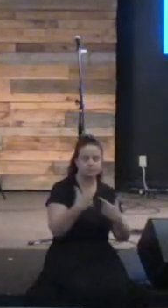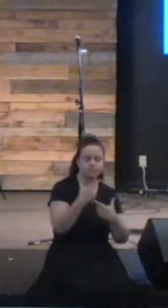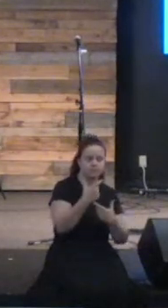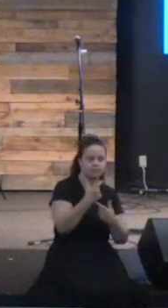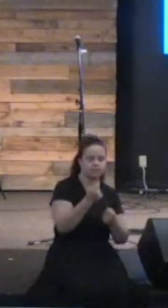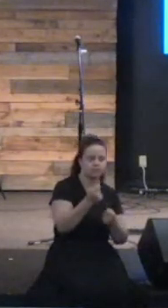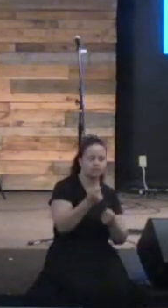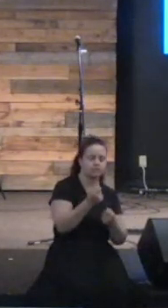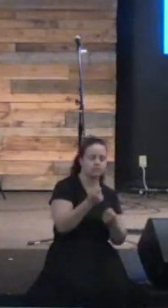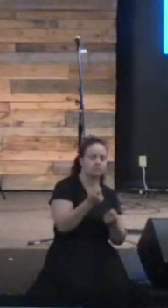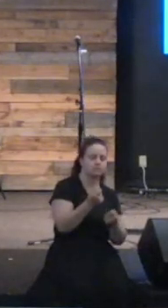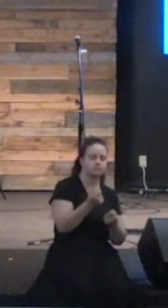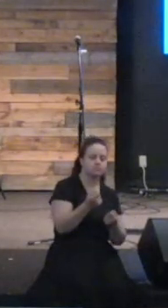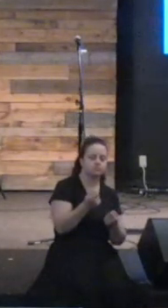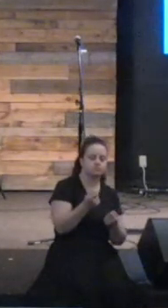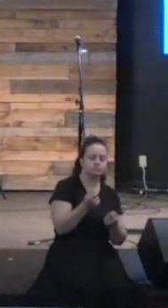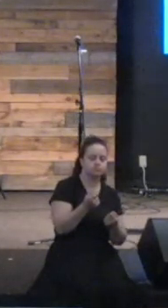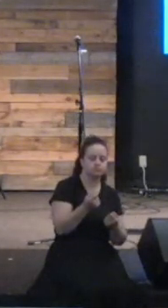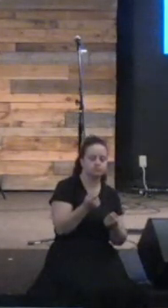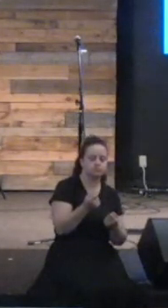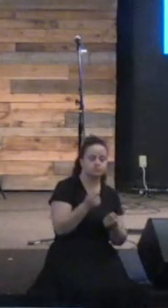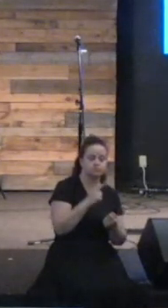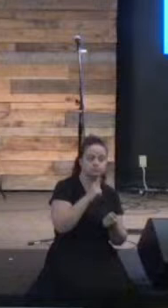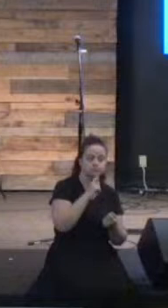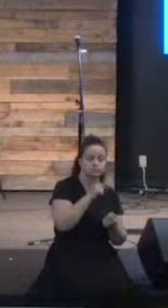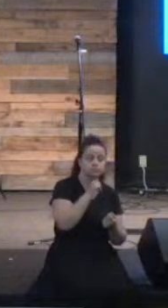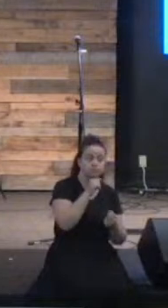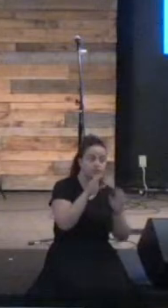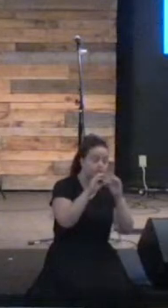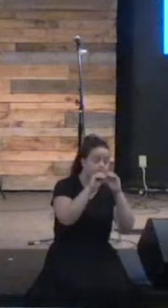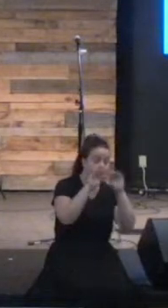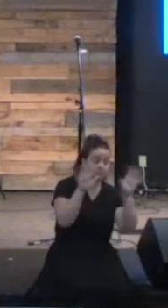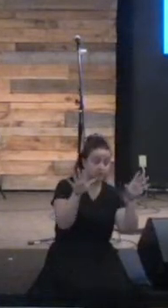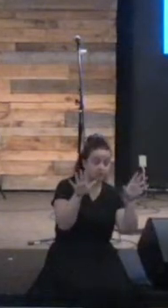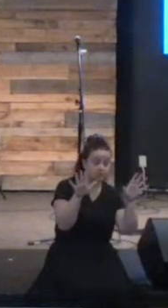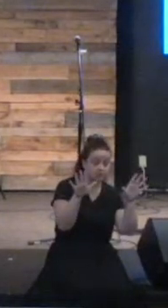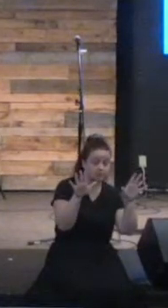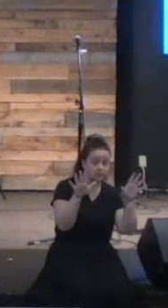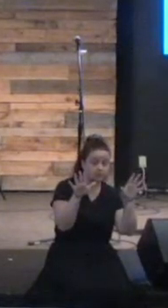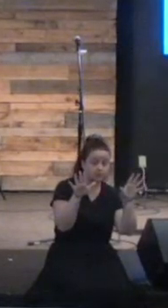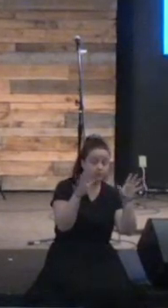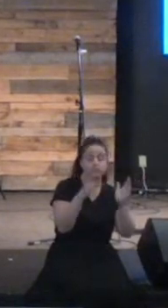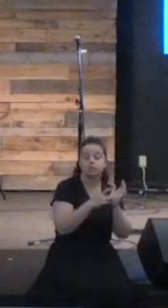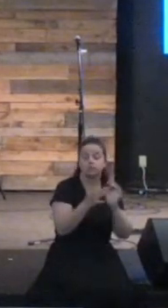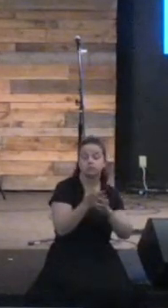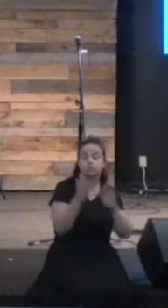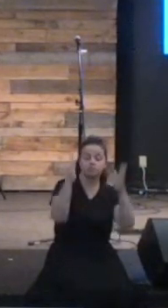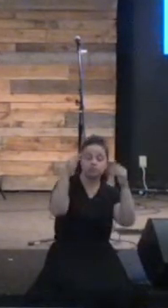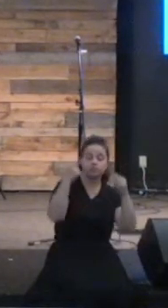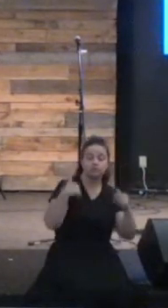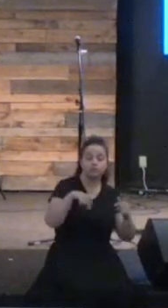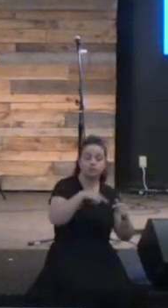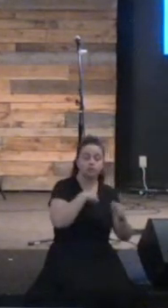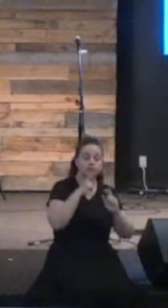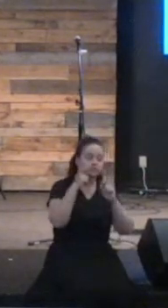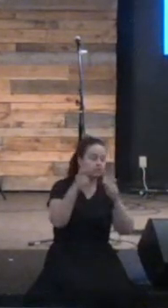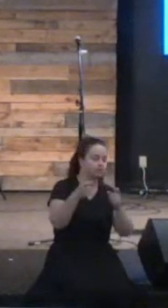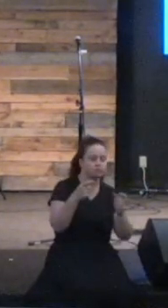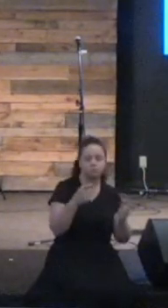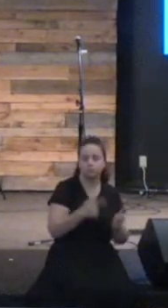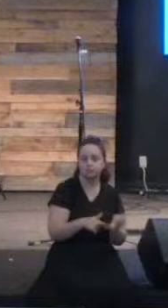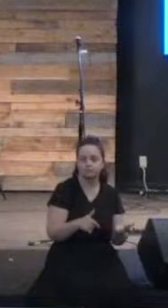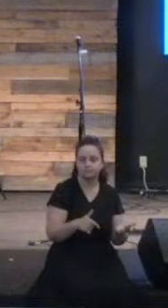because it's really kind of unclear other than Jesus expects us to give what everything